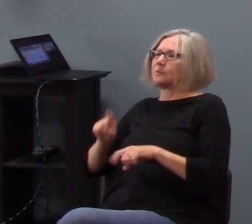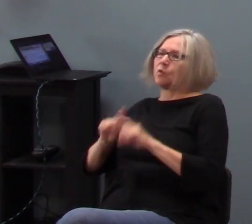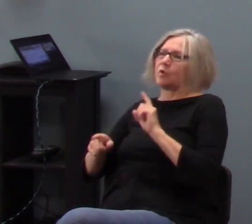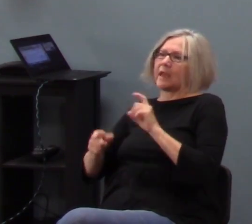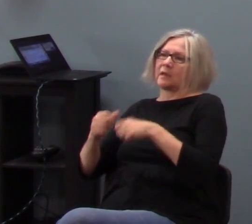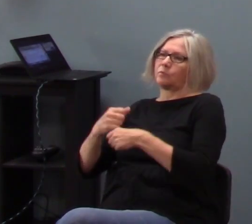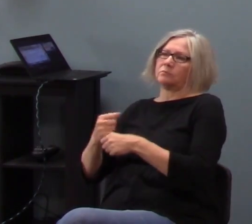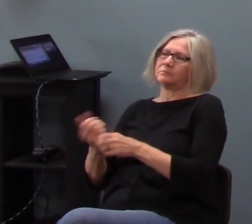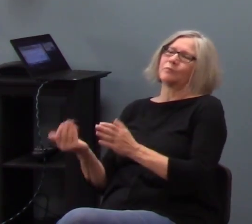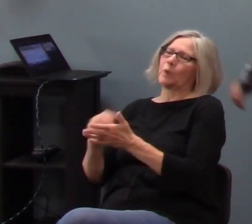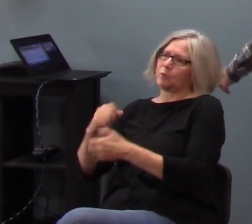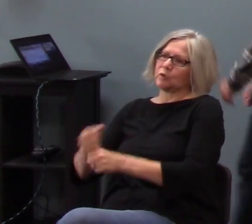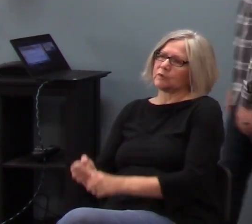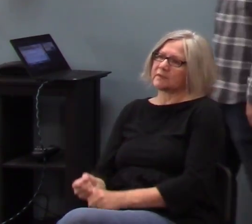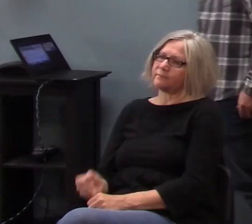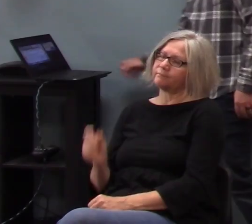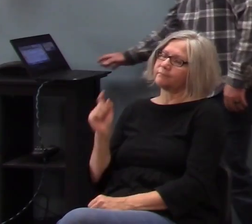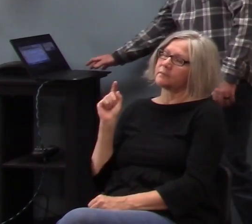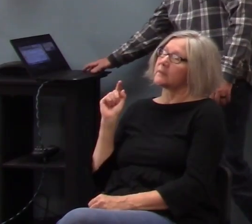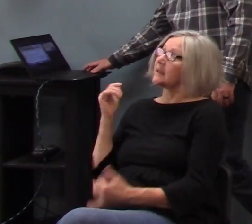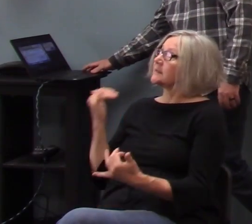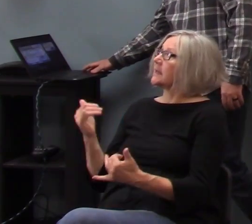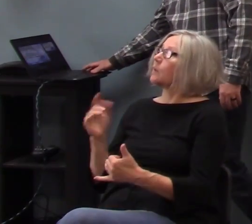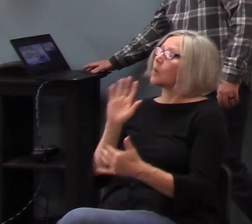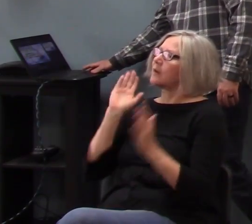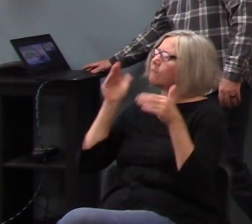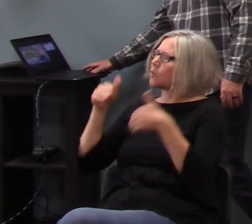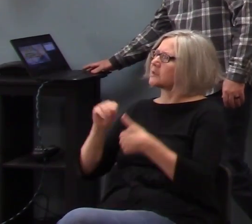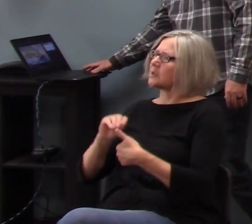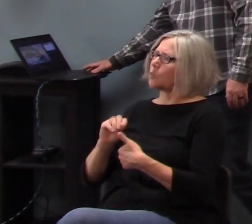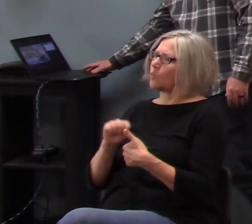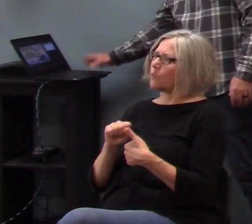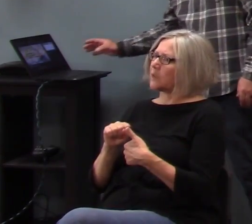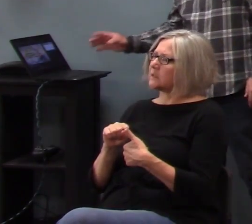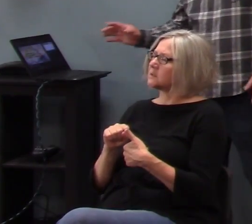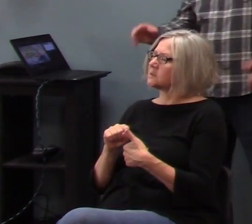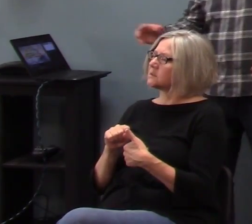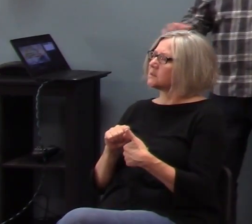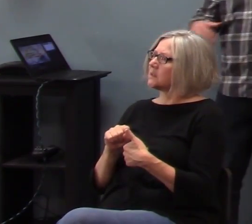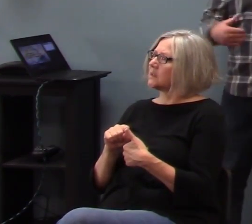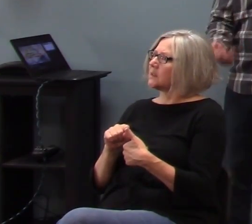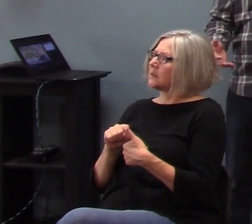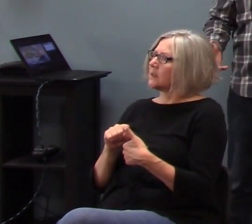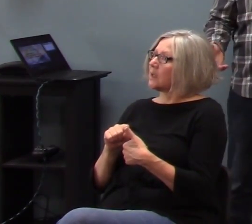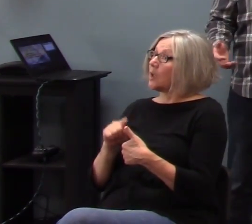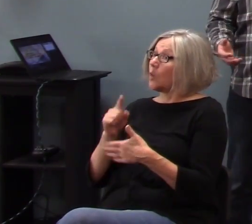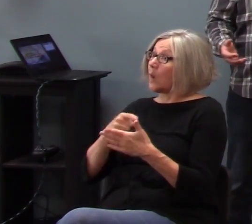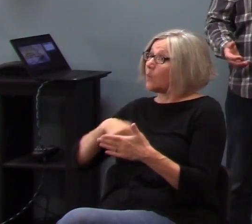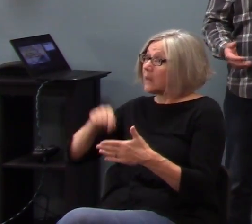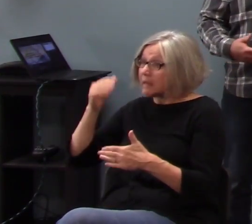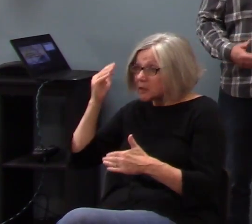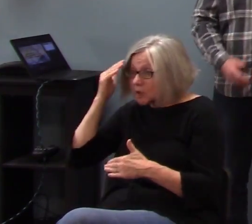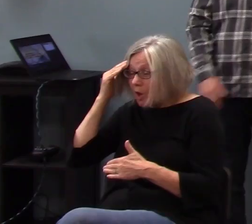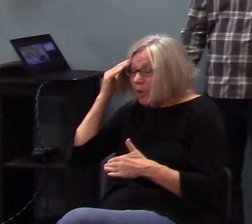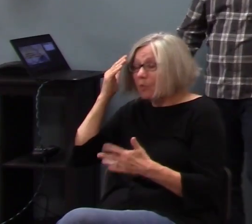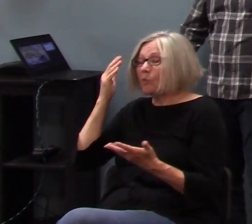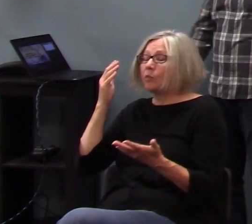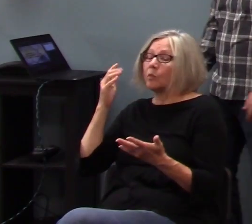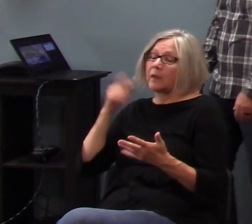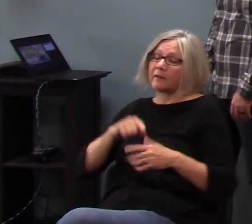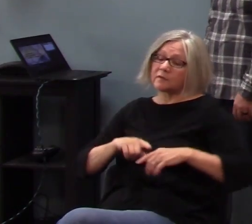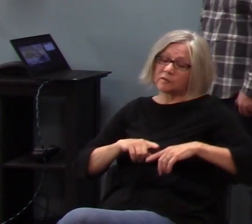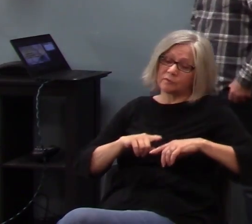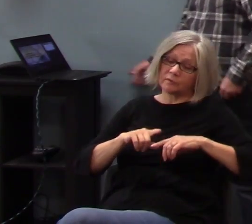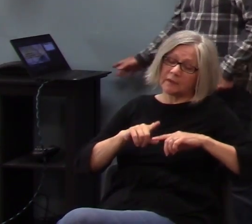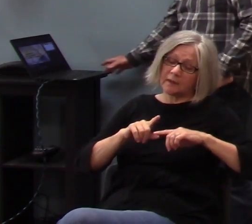week. Okay, so these are the 3 challenges. Today we're talking about number 1. Because we have to base on what we actually know and not based on what we think we know or